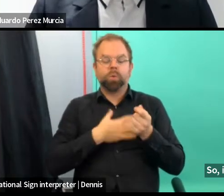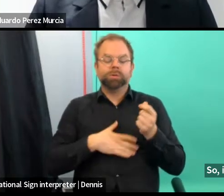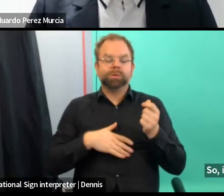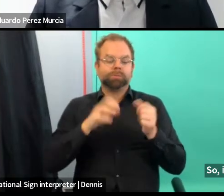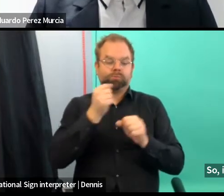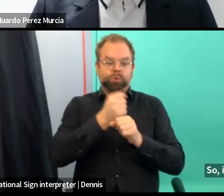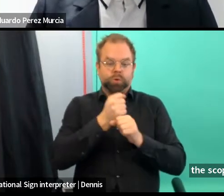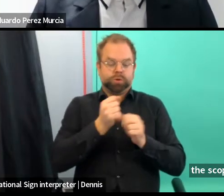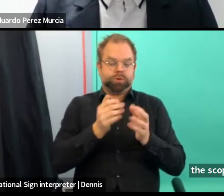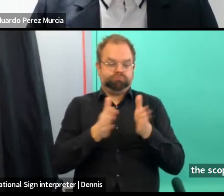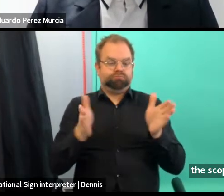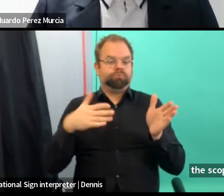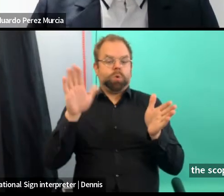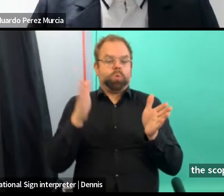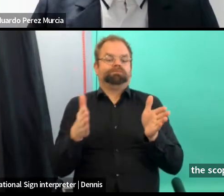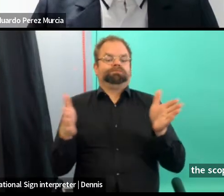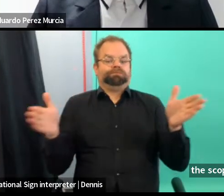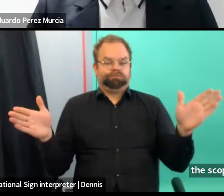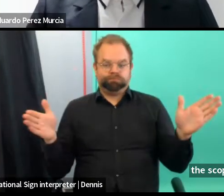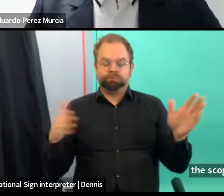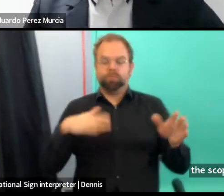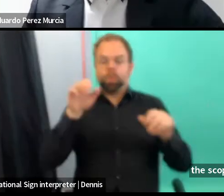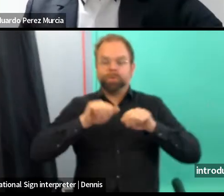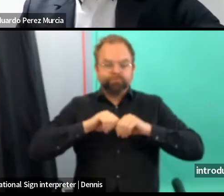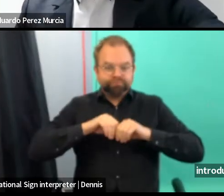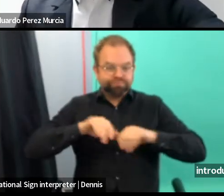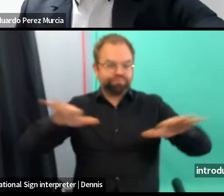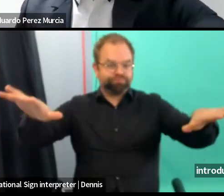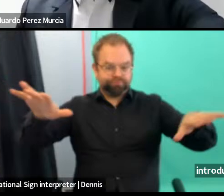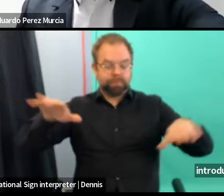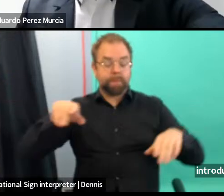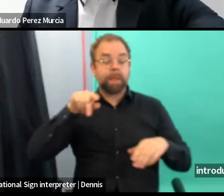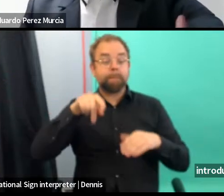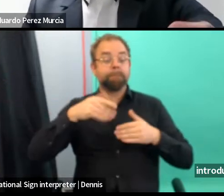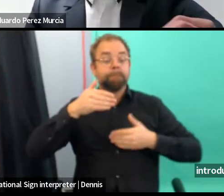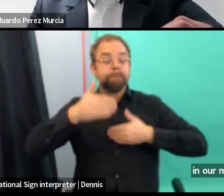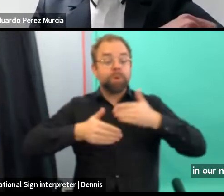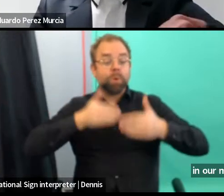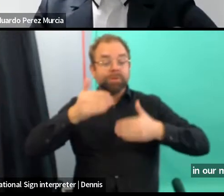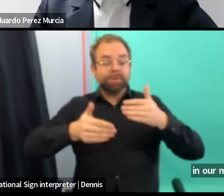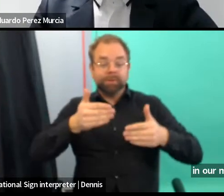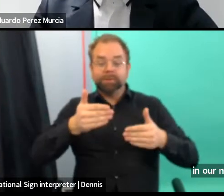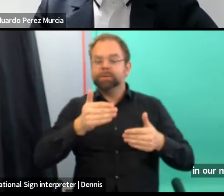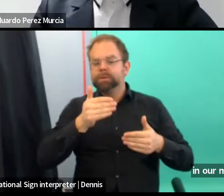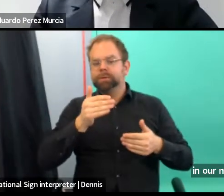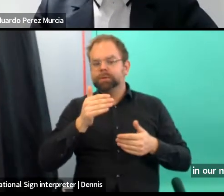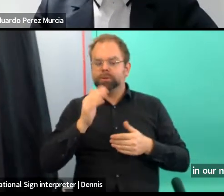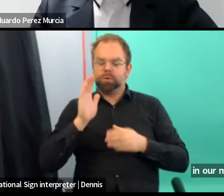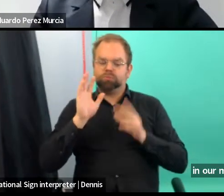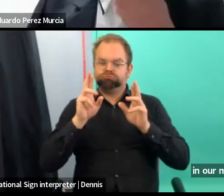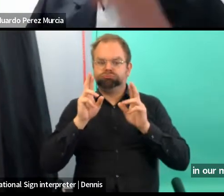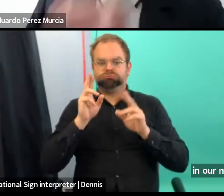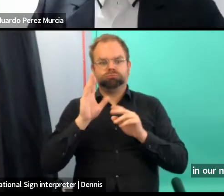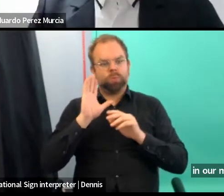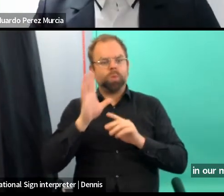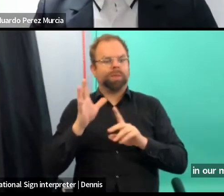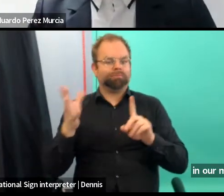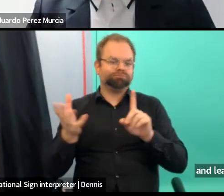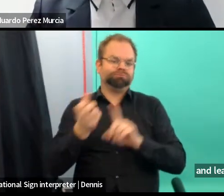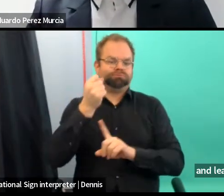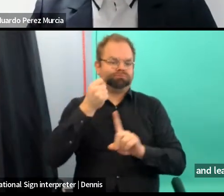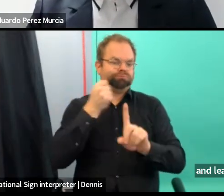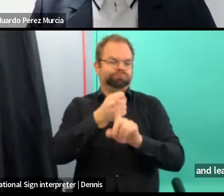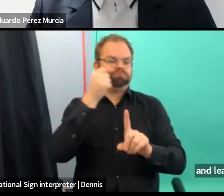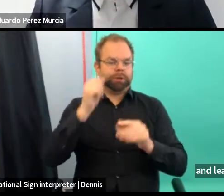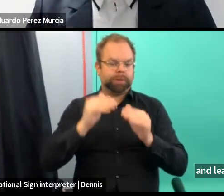digital community in our main knowledge exchange and learning platform that we have established